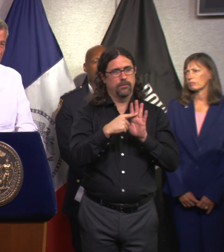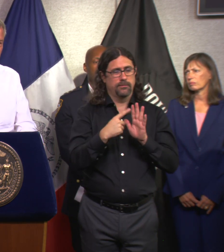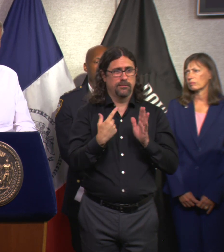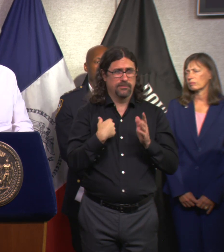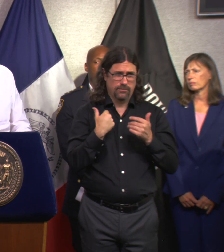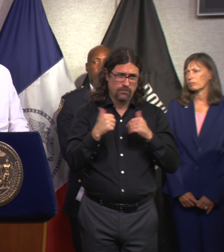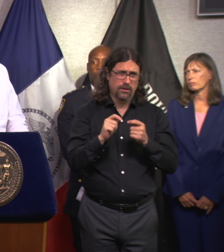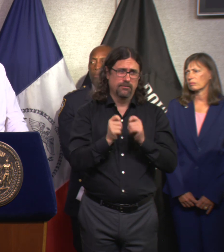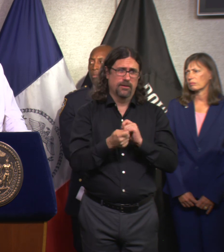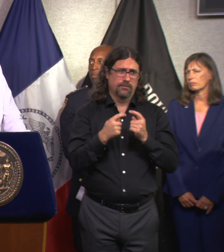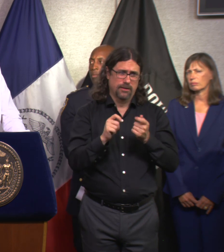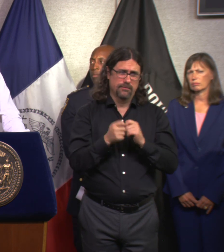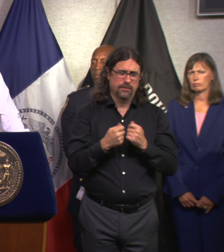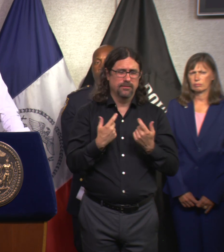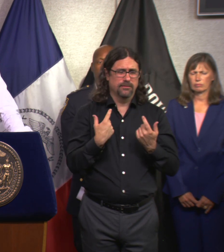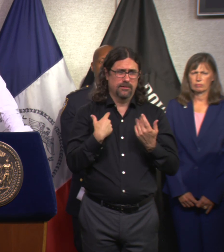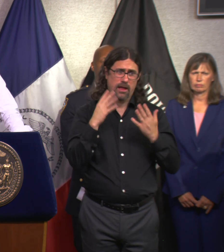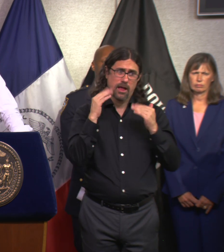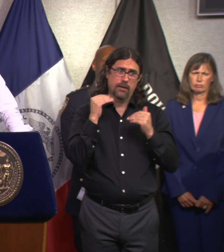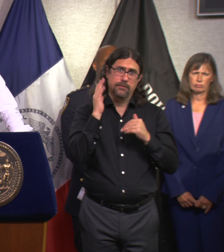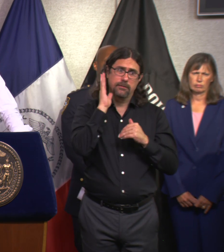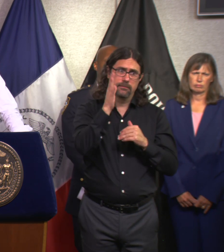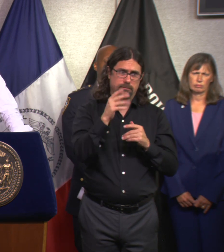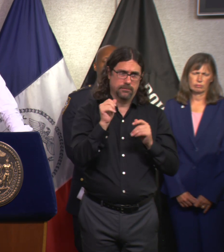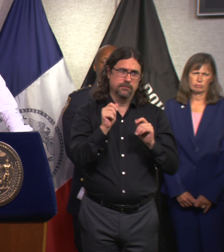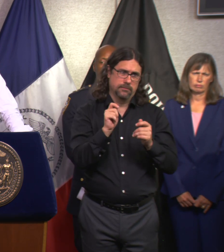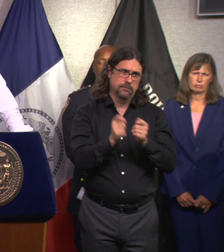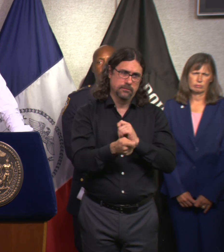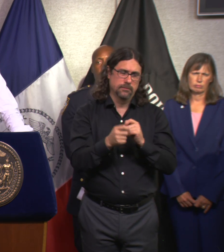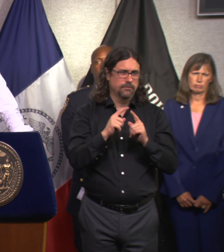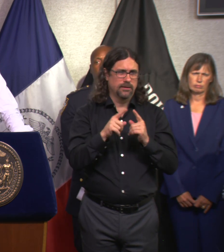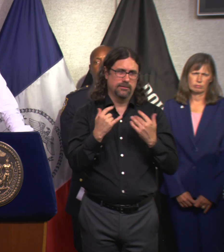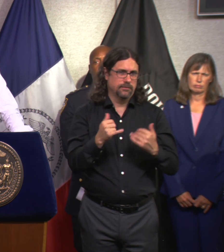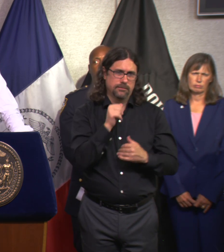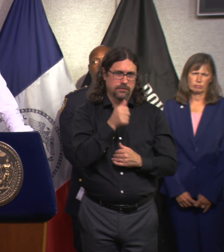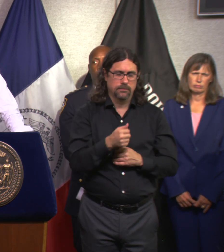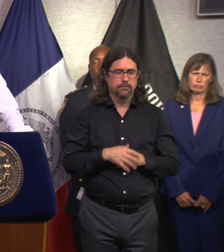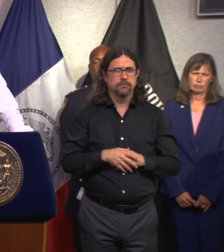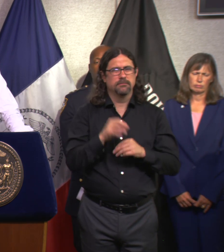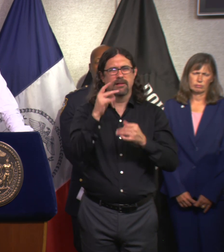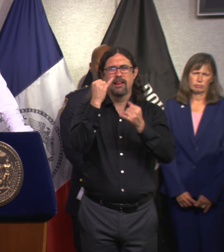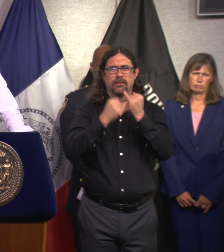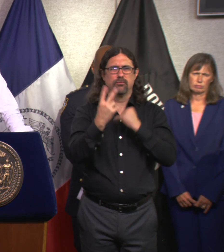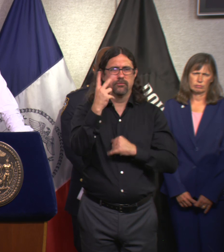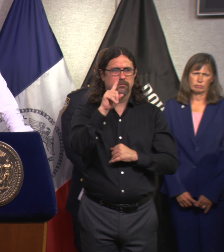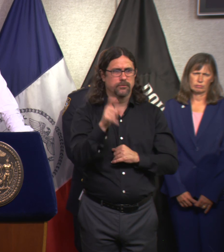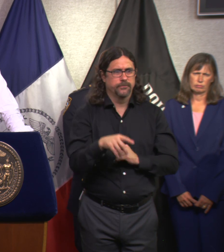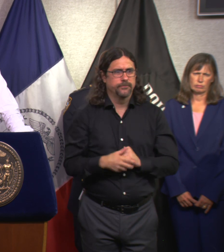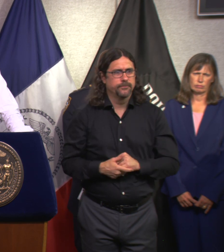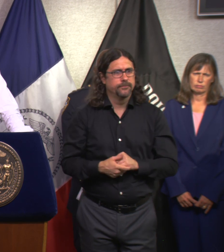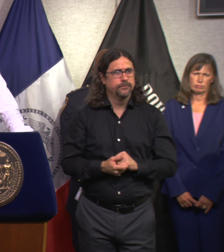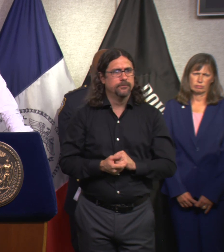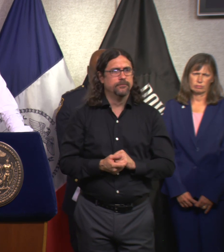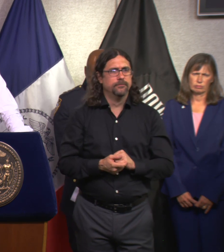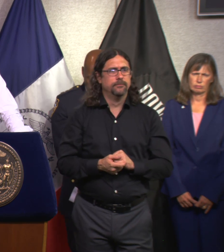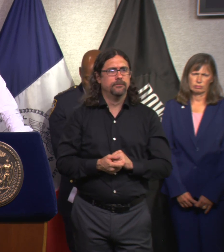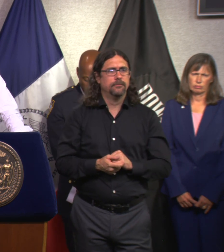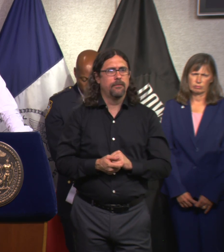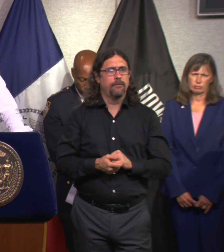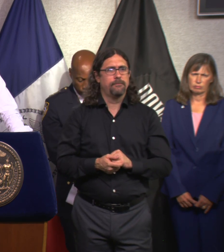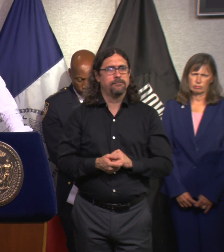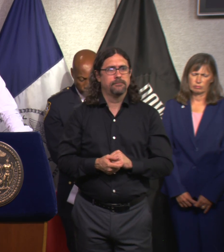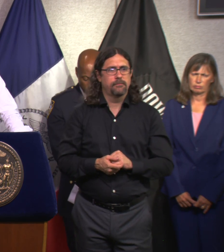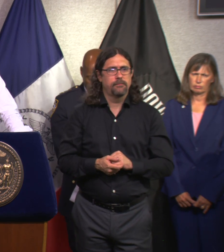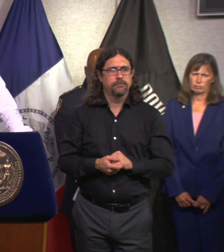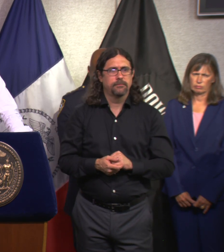been changed. Yes. Mr. Mayor, I wonder if you have reached out to the Garner family since the decision yesterday to explain